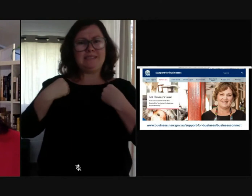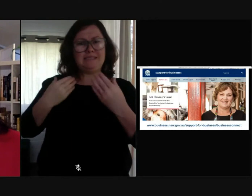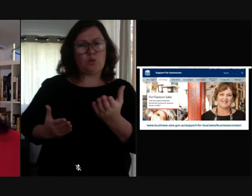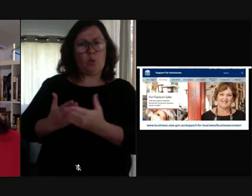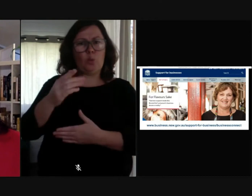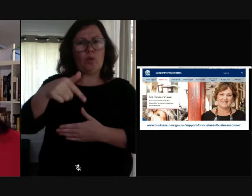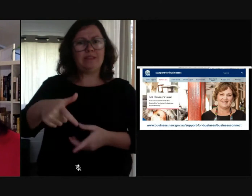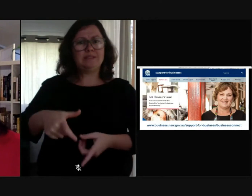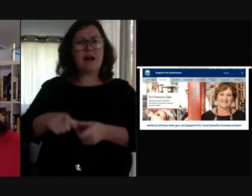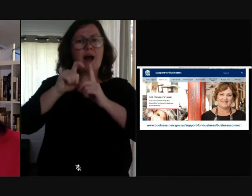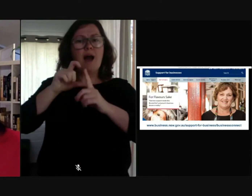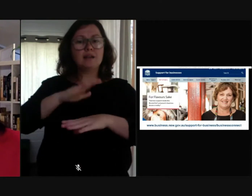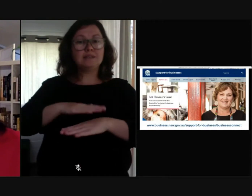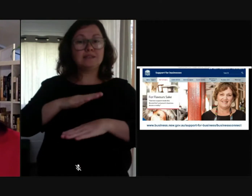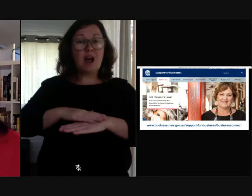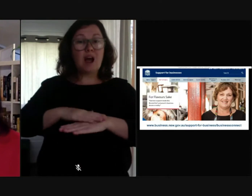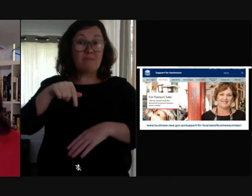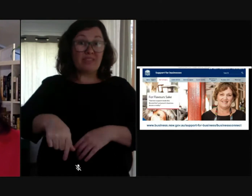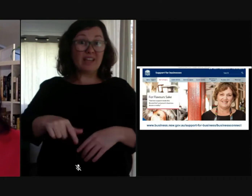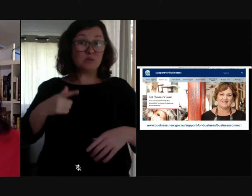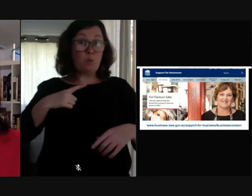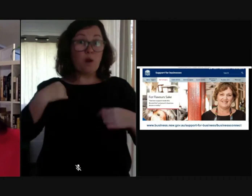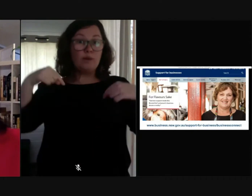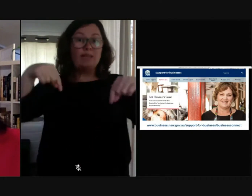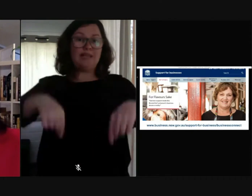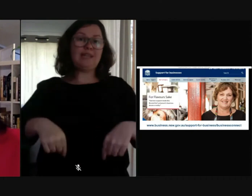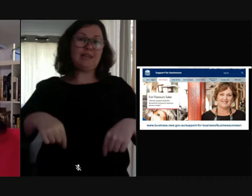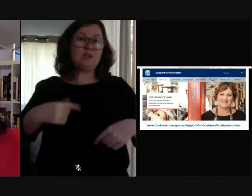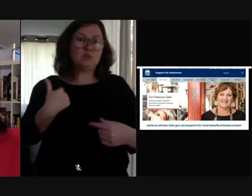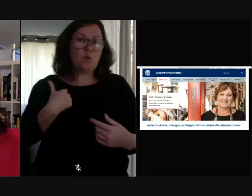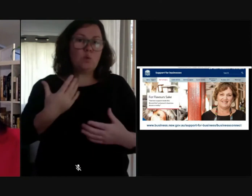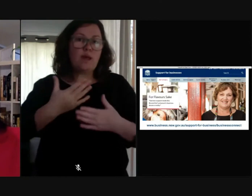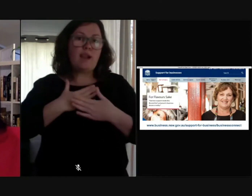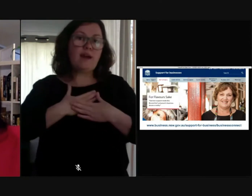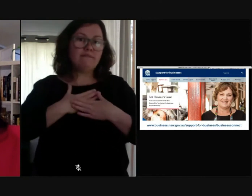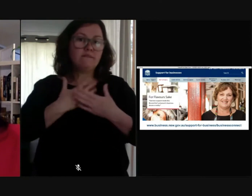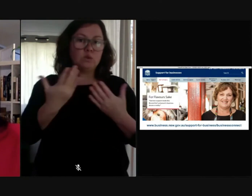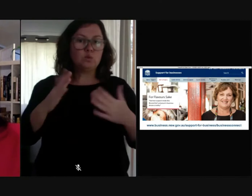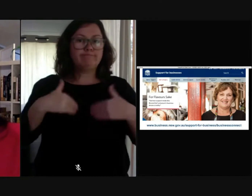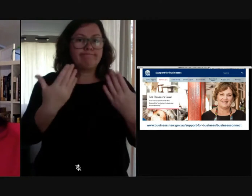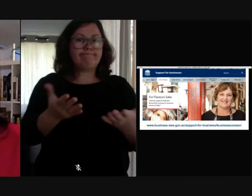is for, and we would love to have you join us as a client. Now,